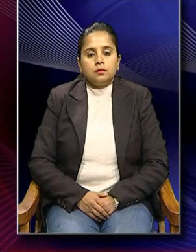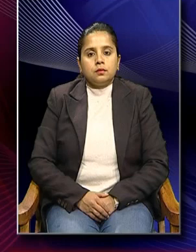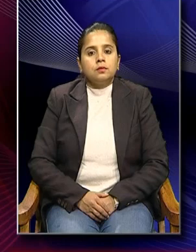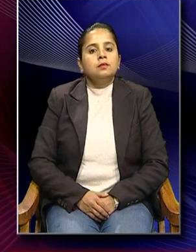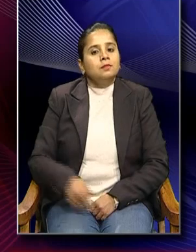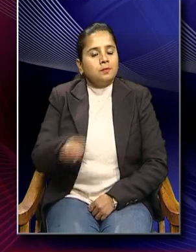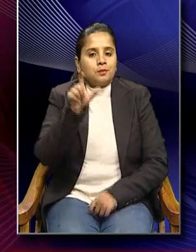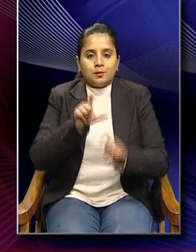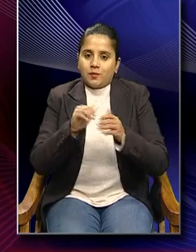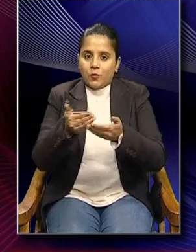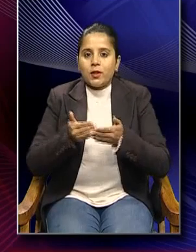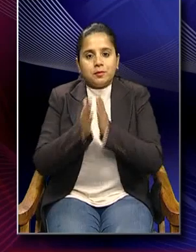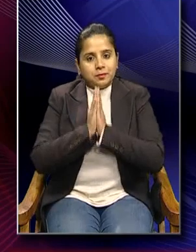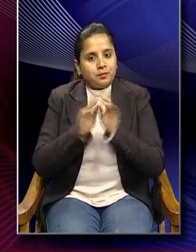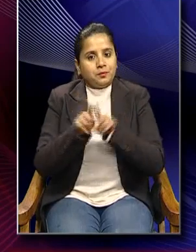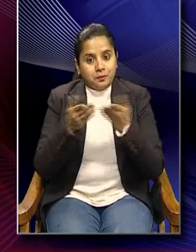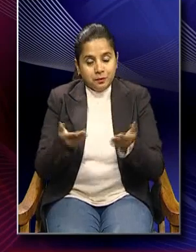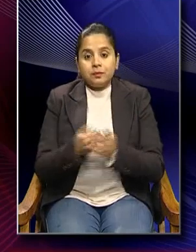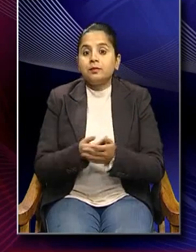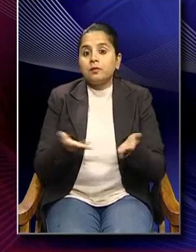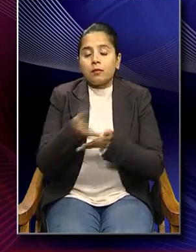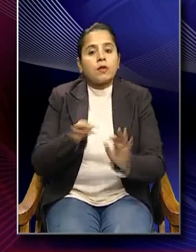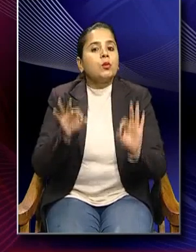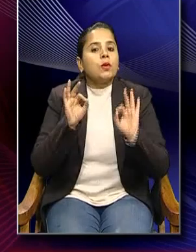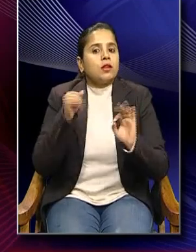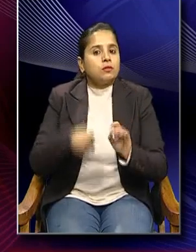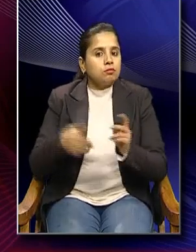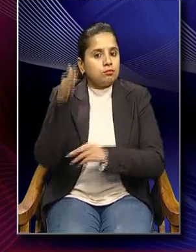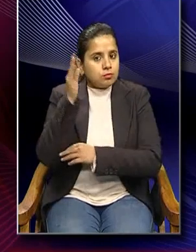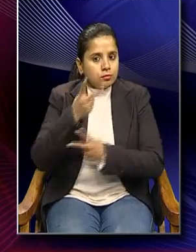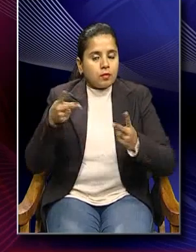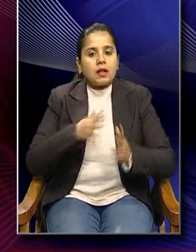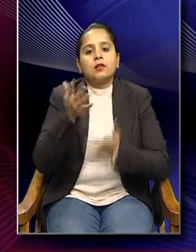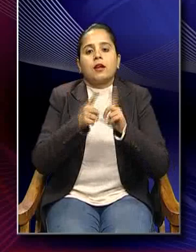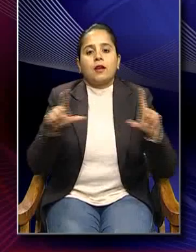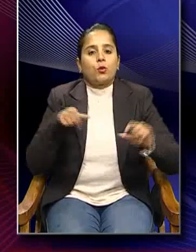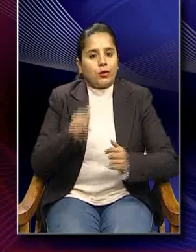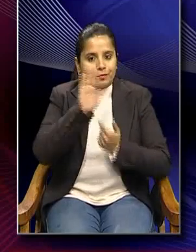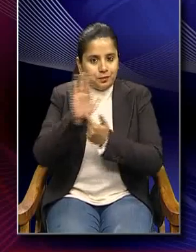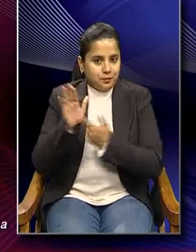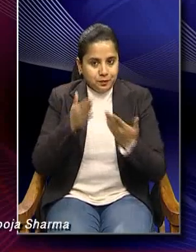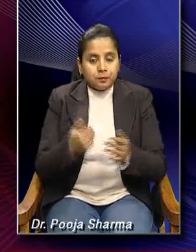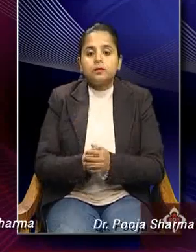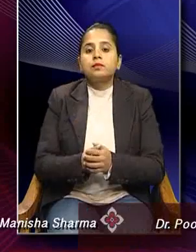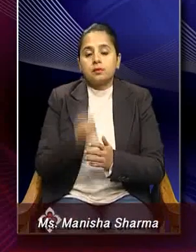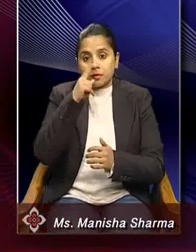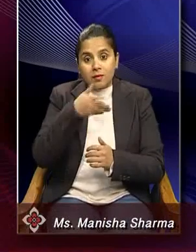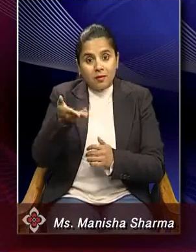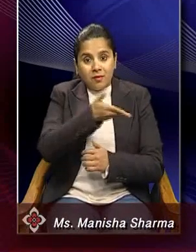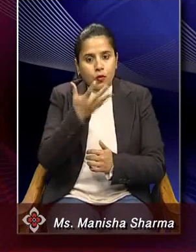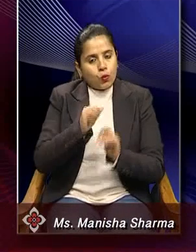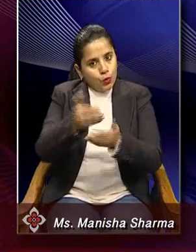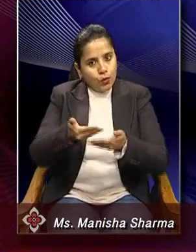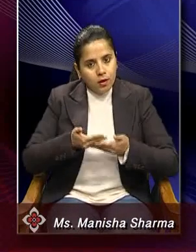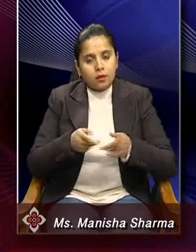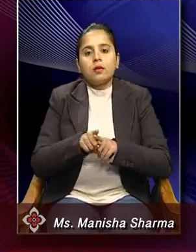Very warm greetings everyone. Welcome to the special lecture series of sign language, and I welcome all of you